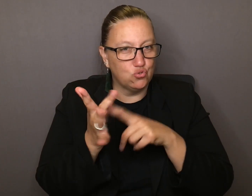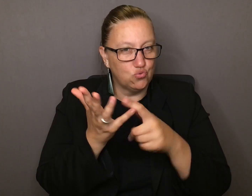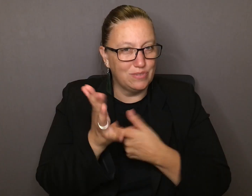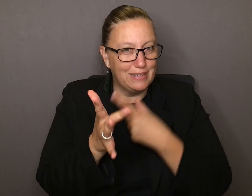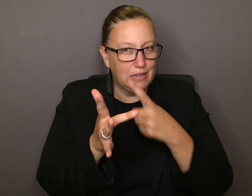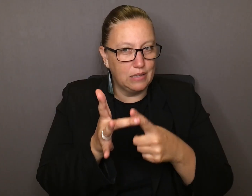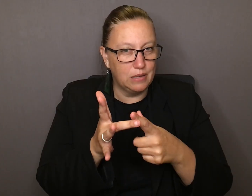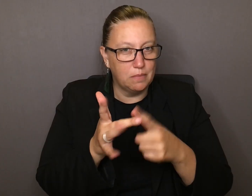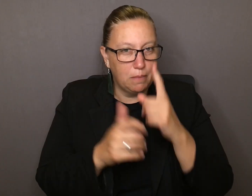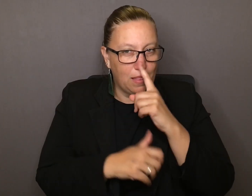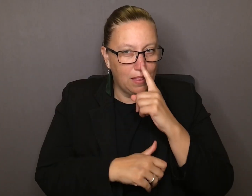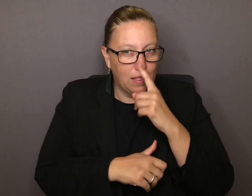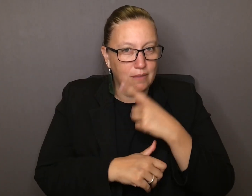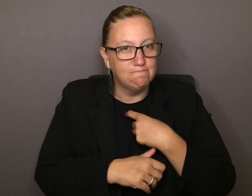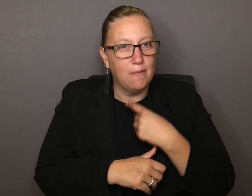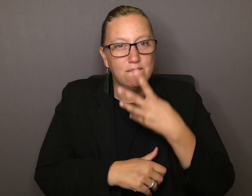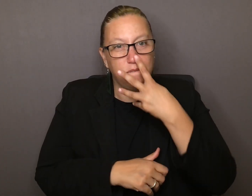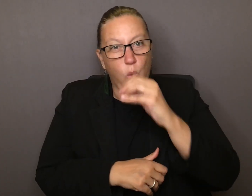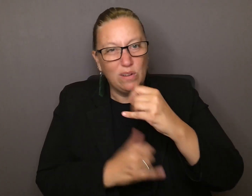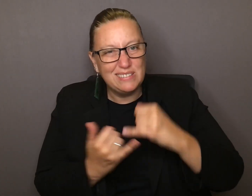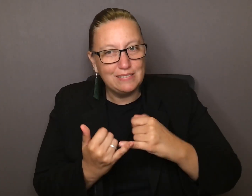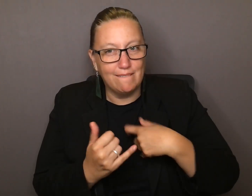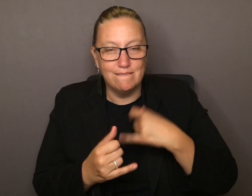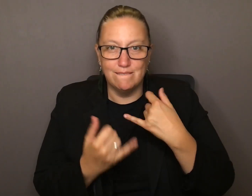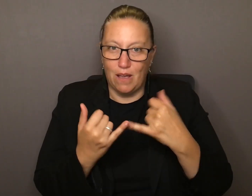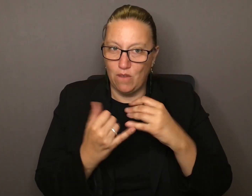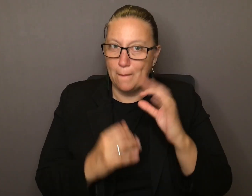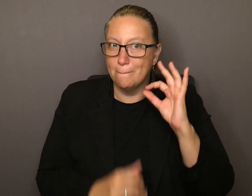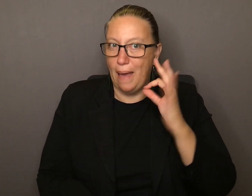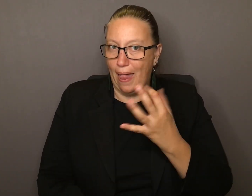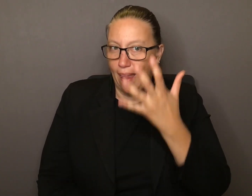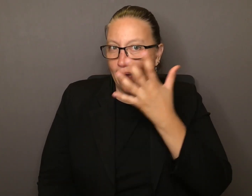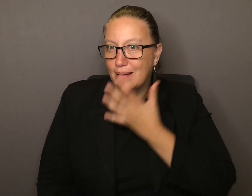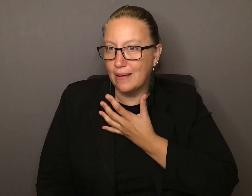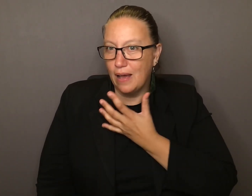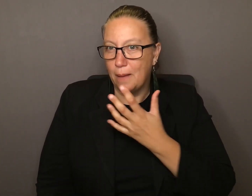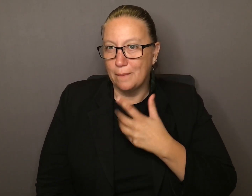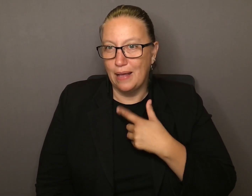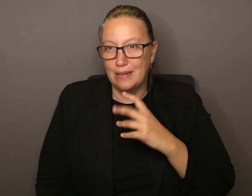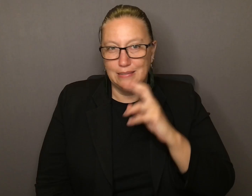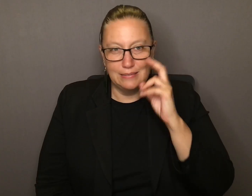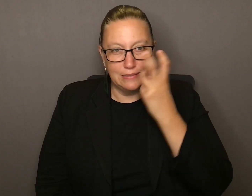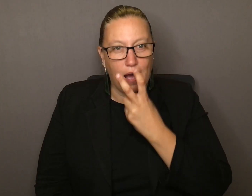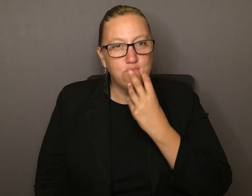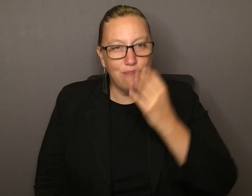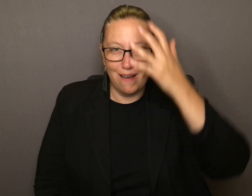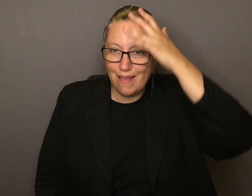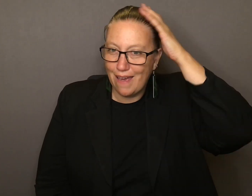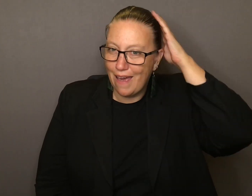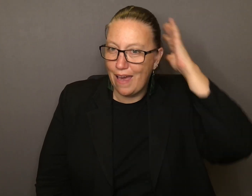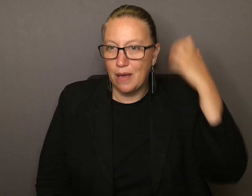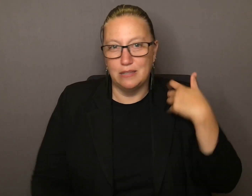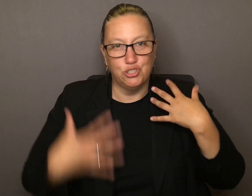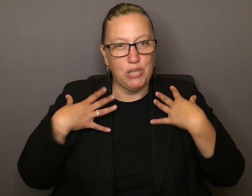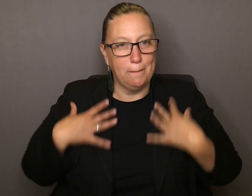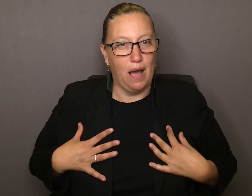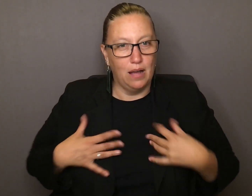very pale. I have dark brown hair and I'm wearing a black jumper with black and white striped top underneath.